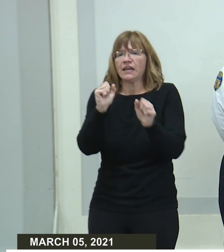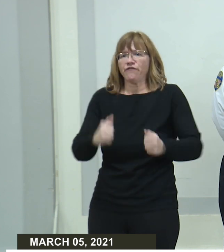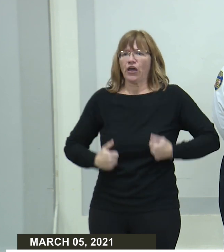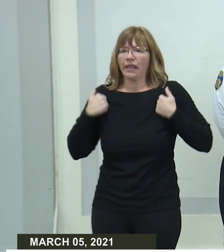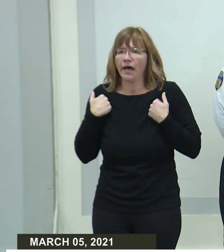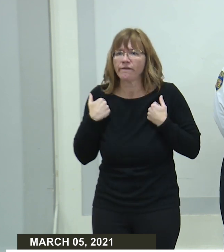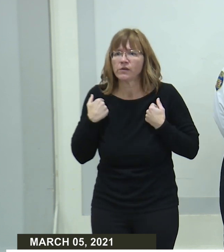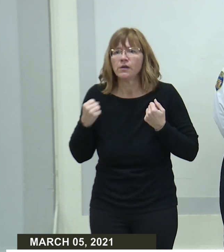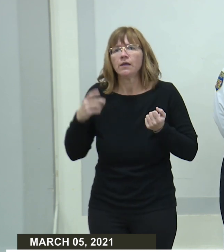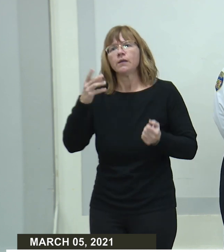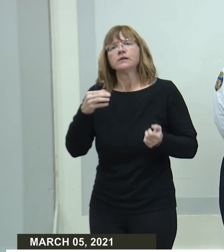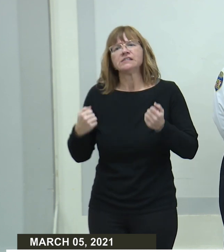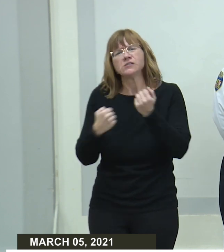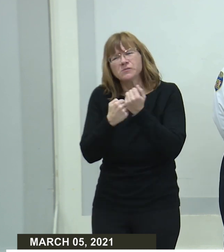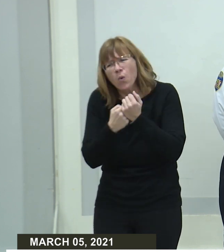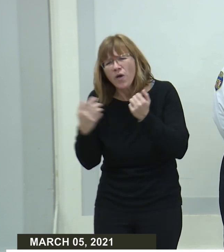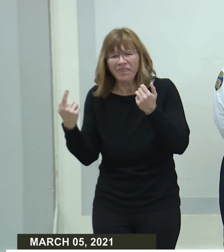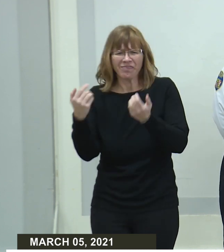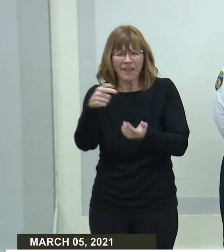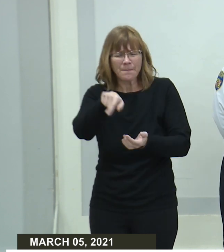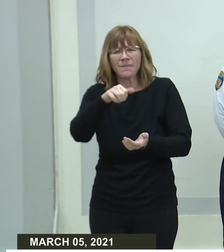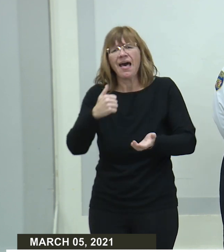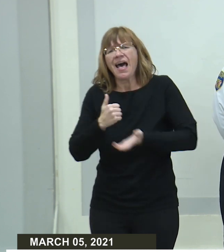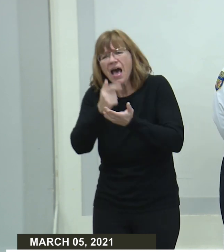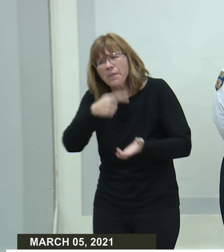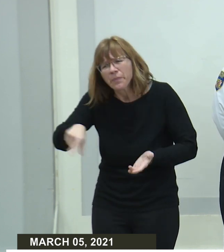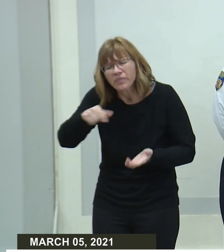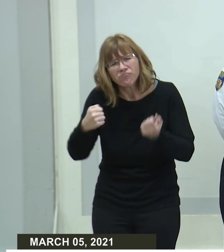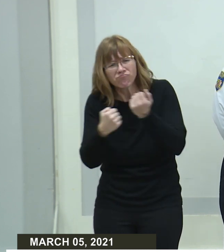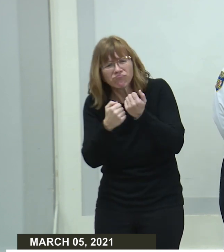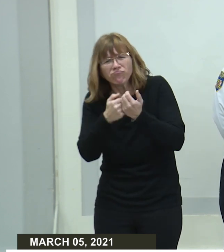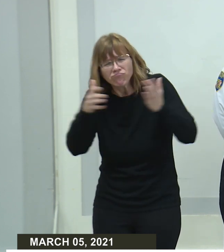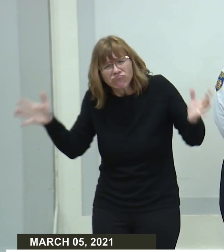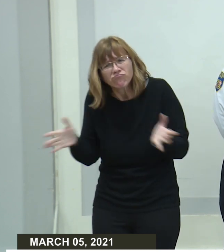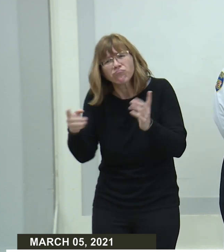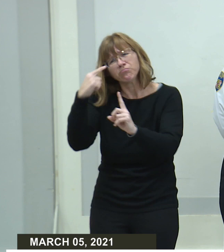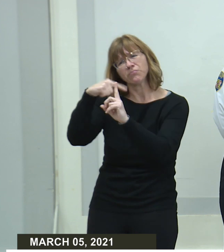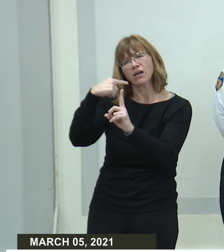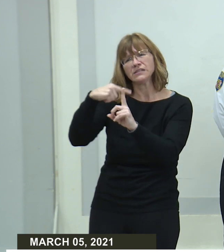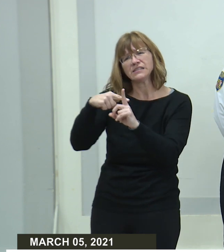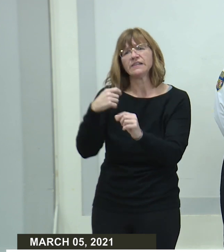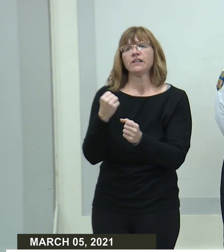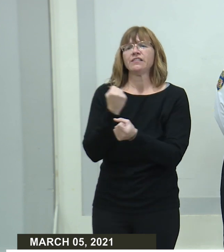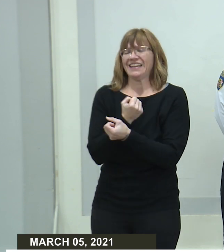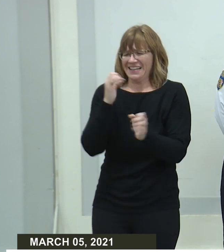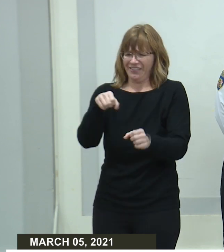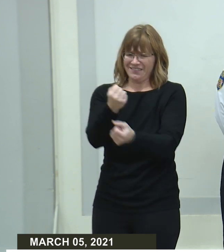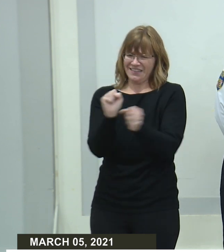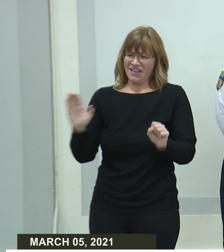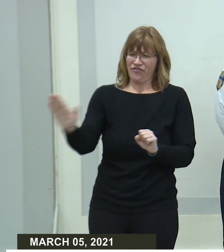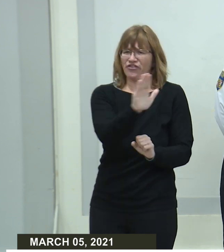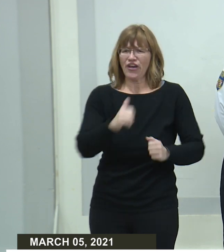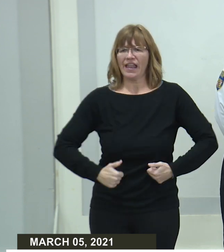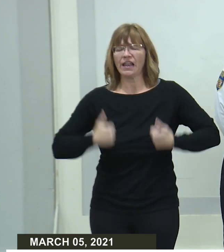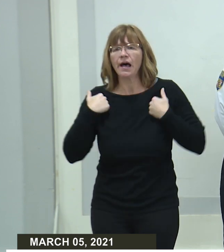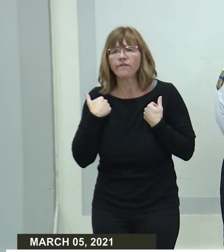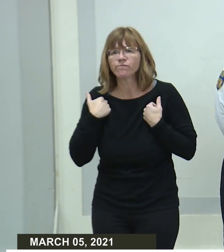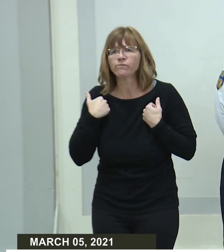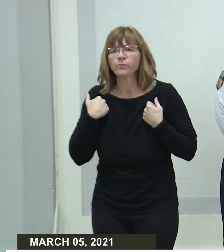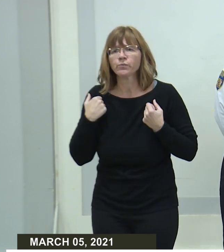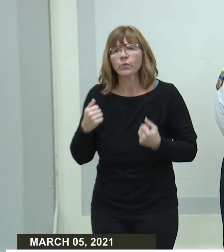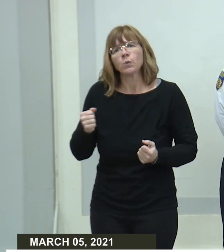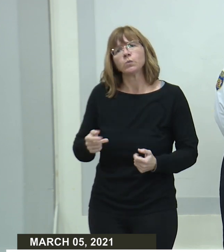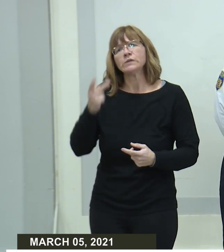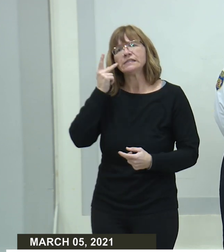can get to help pull them up, that can save a life in the city. We see a lot, don't